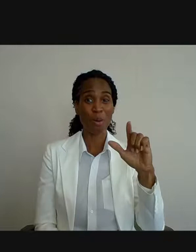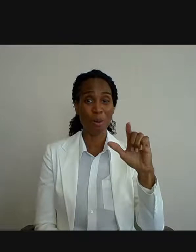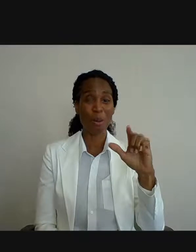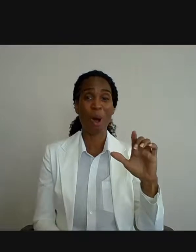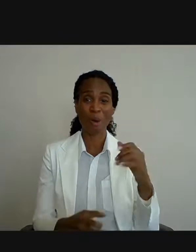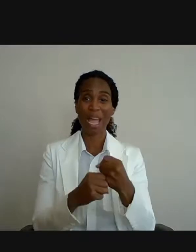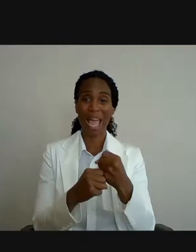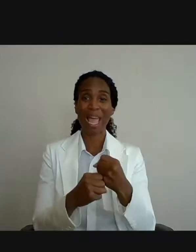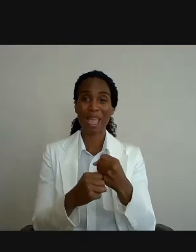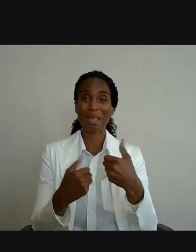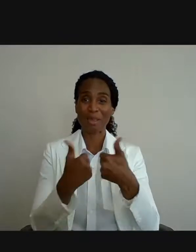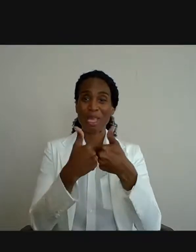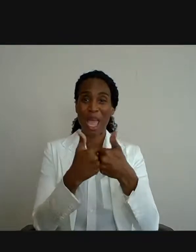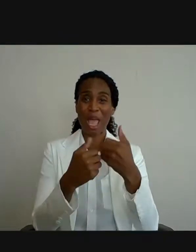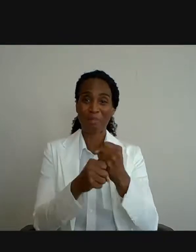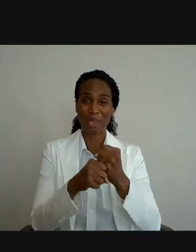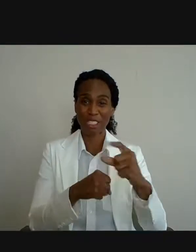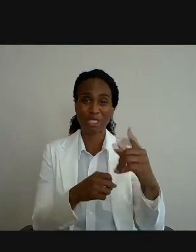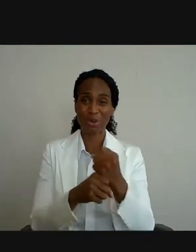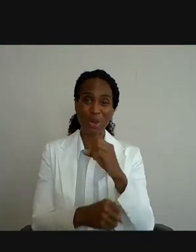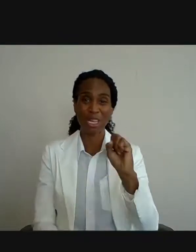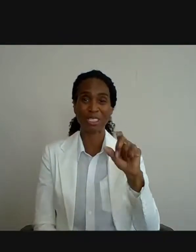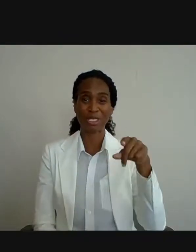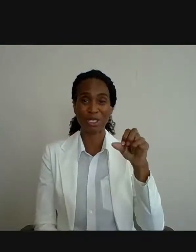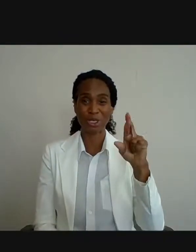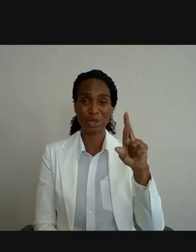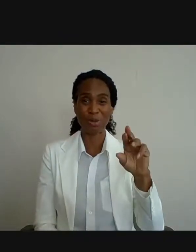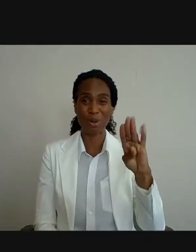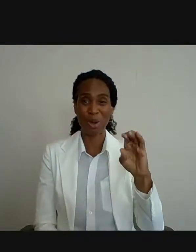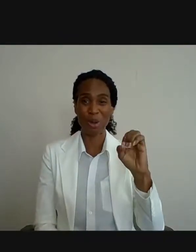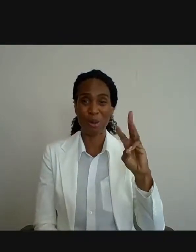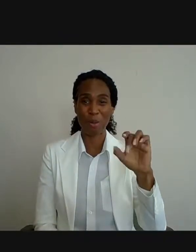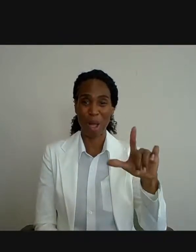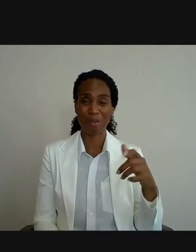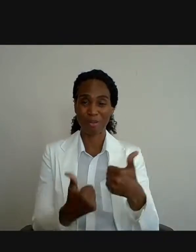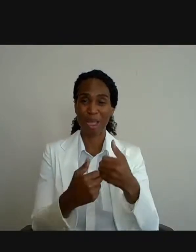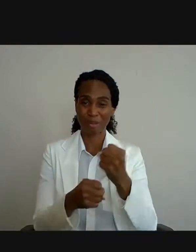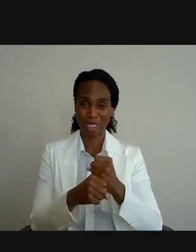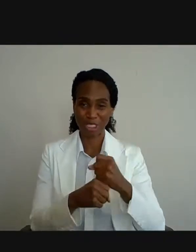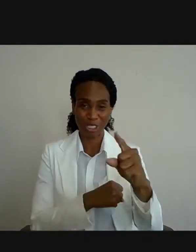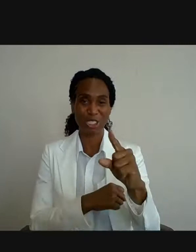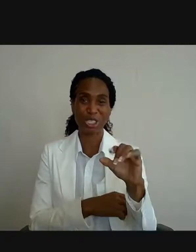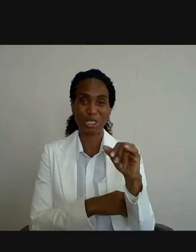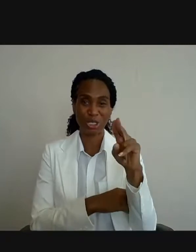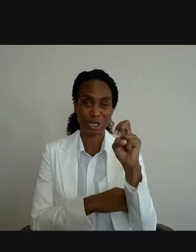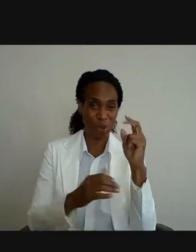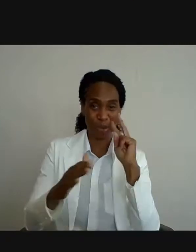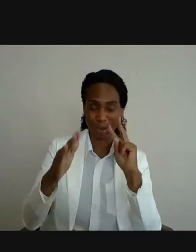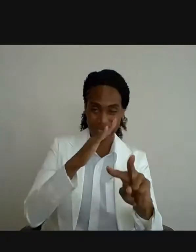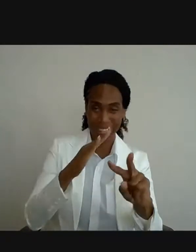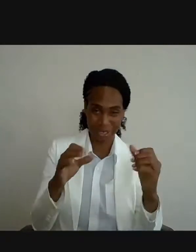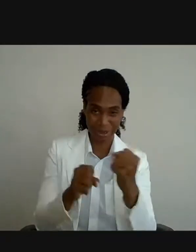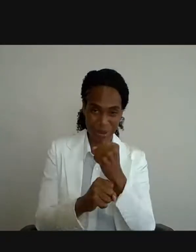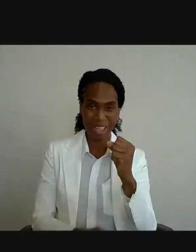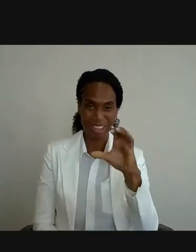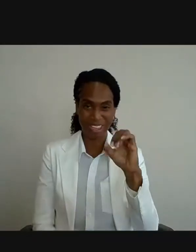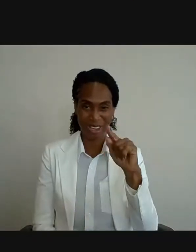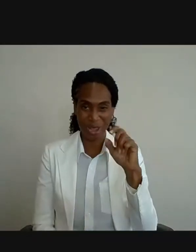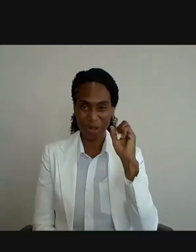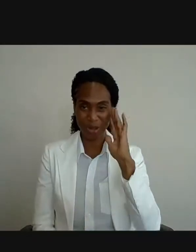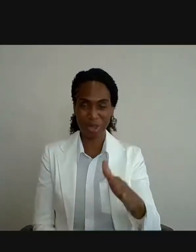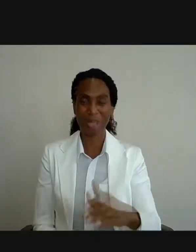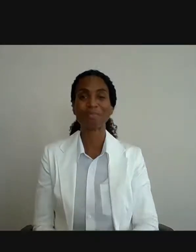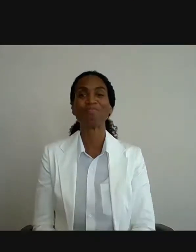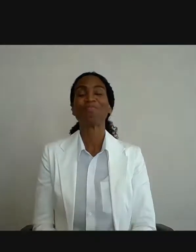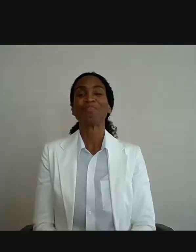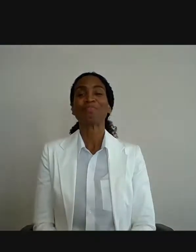All right, Dr. Caine with the June predictions. And then I think we've got one from, I believe this is Mary Mills. You're showing up as Mary,